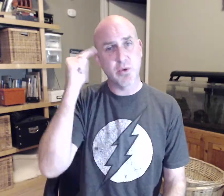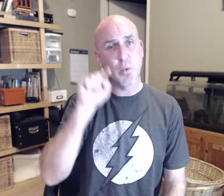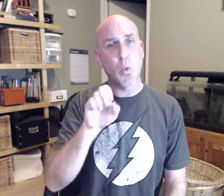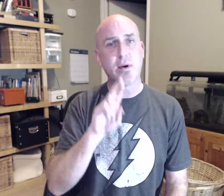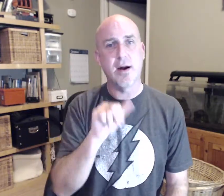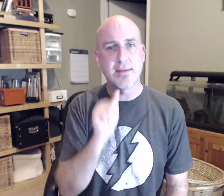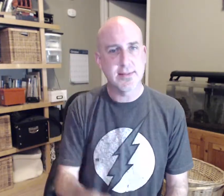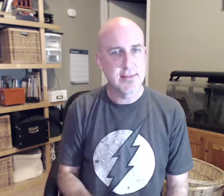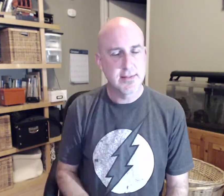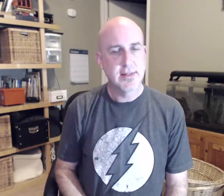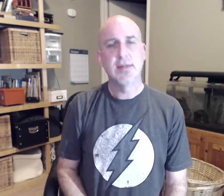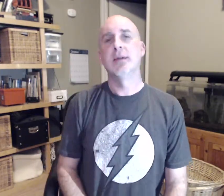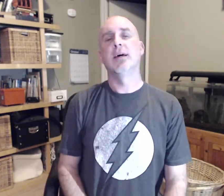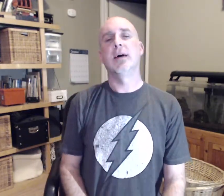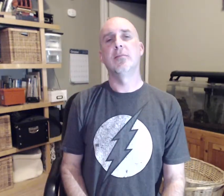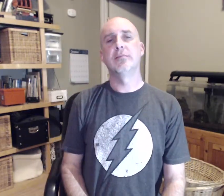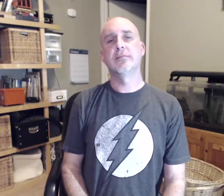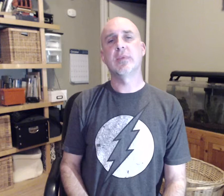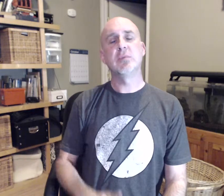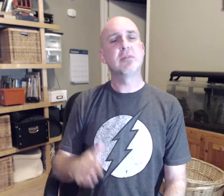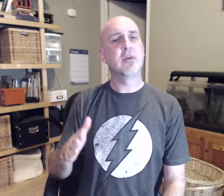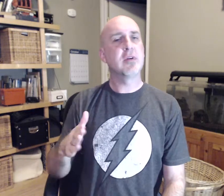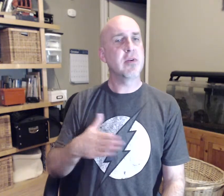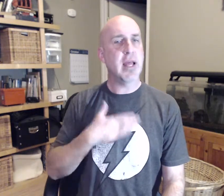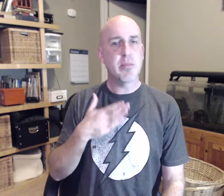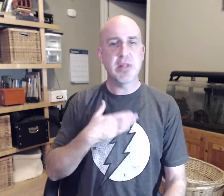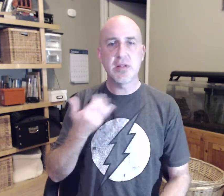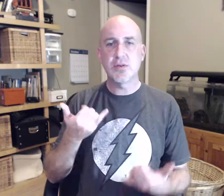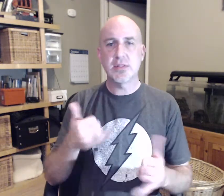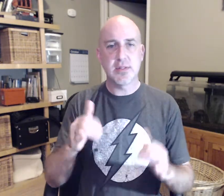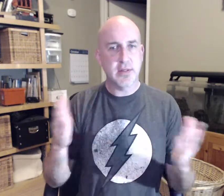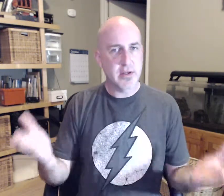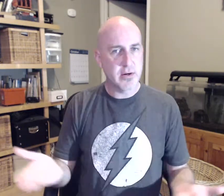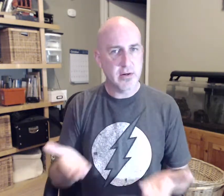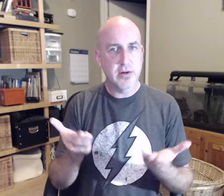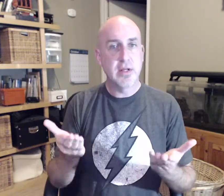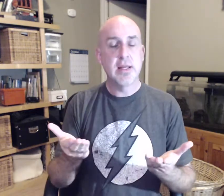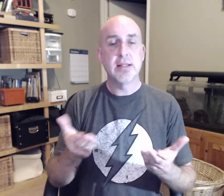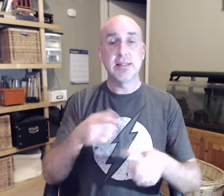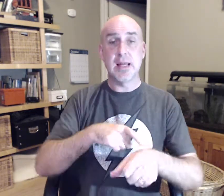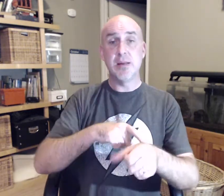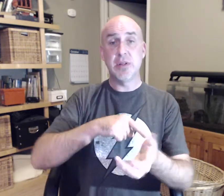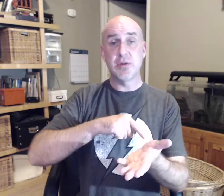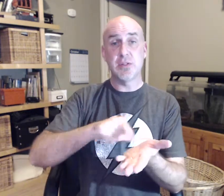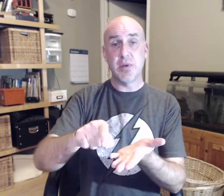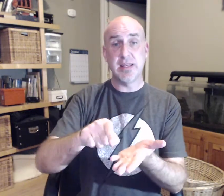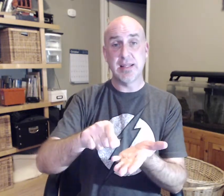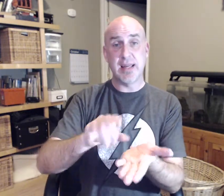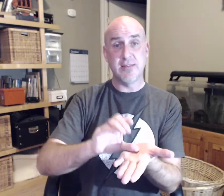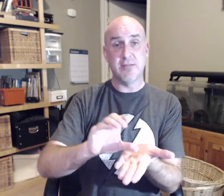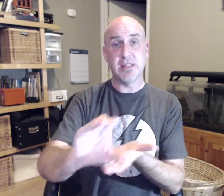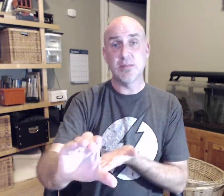you or not. I'm just very, very happy that you're still here. The time that you're spending, that